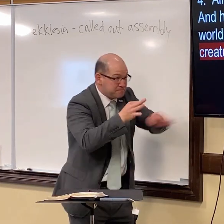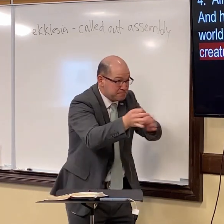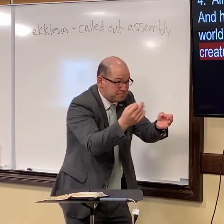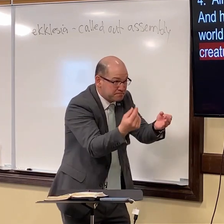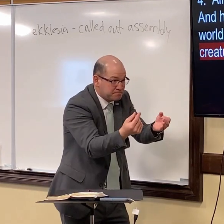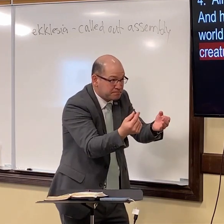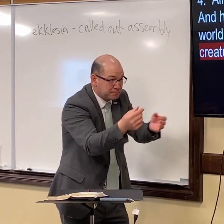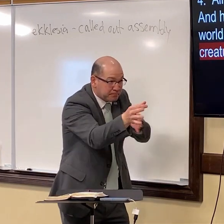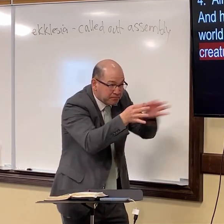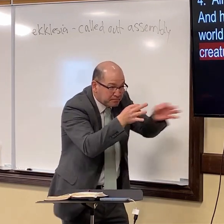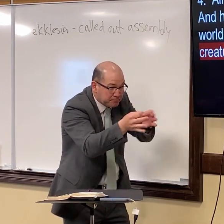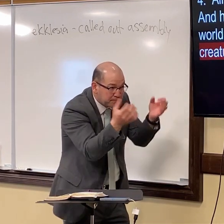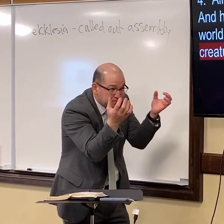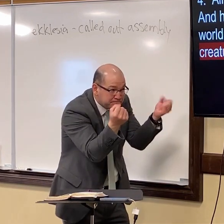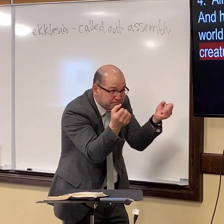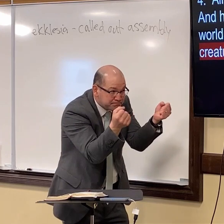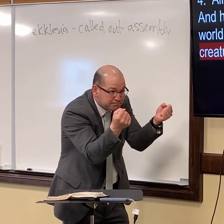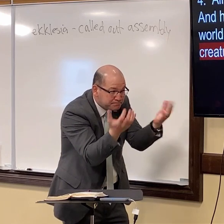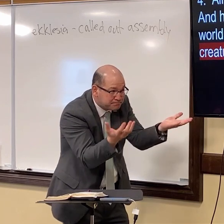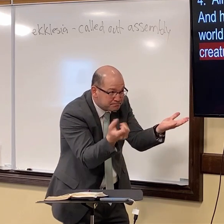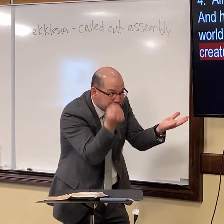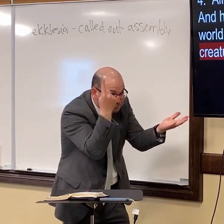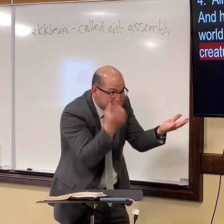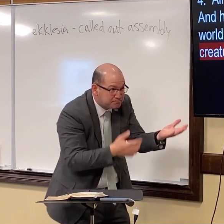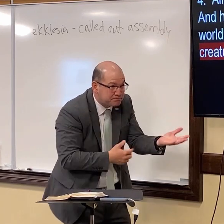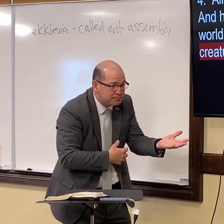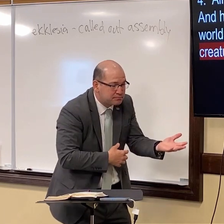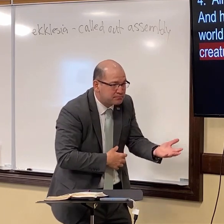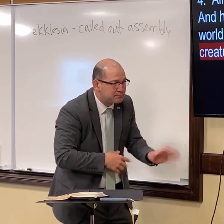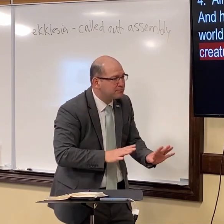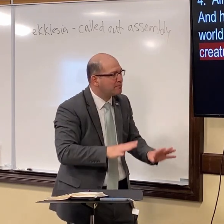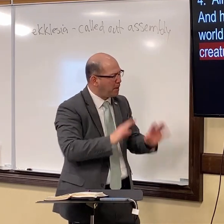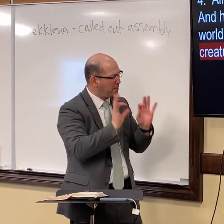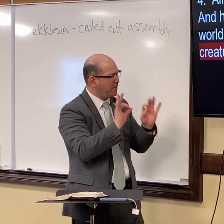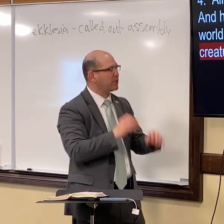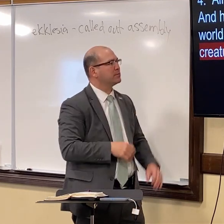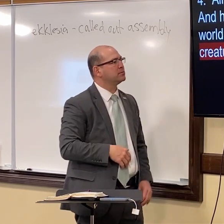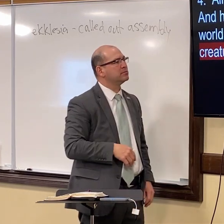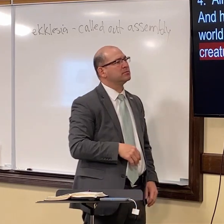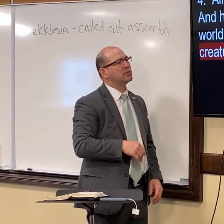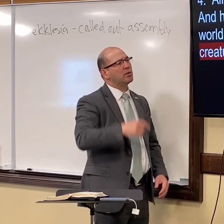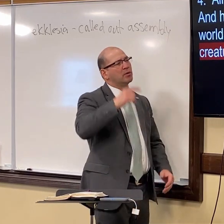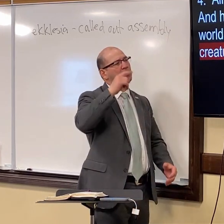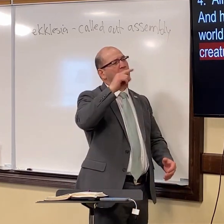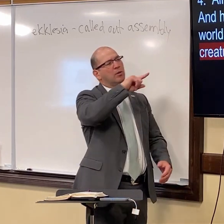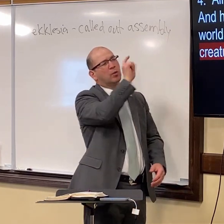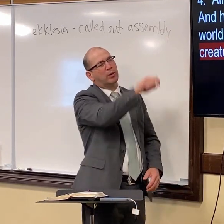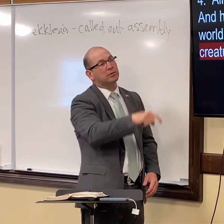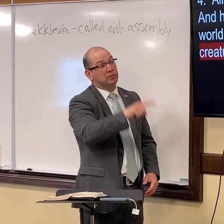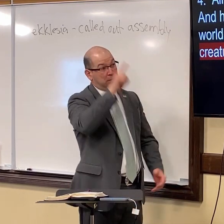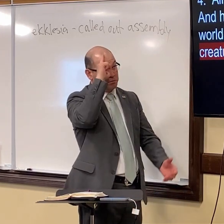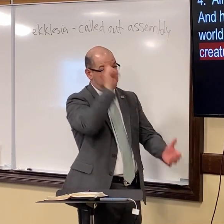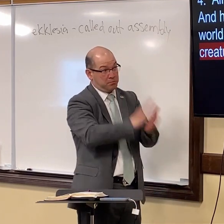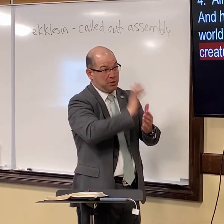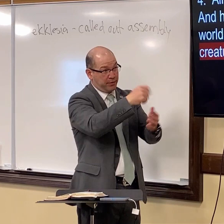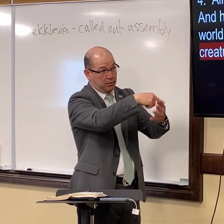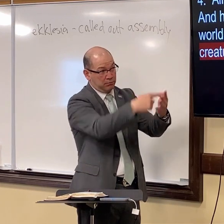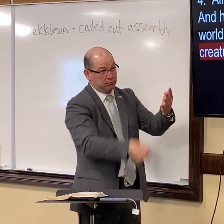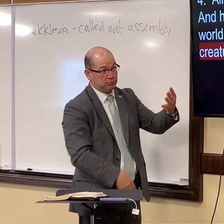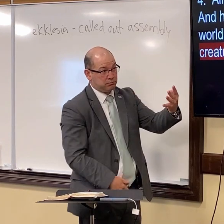Verse by verse, explaining in their language. And it's perfect. Okay, so now I've got a question for you. Do you